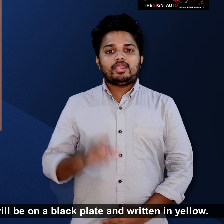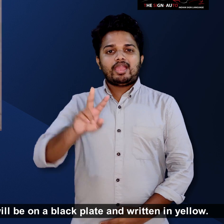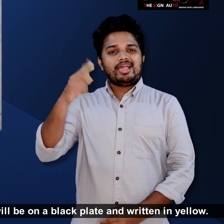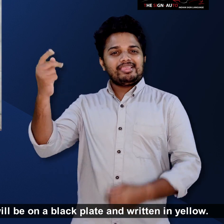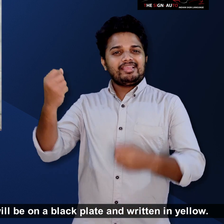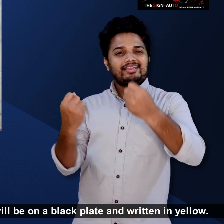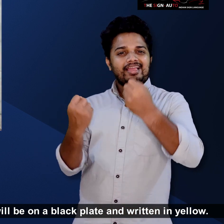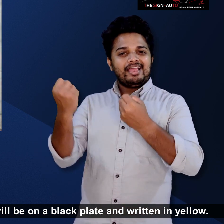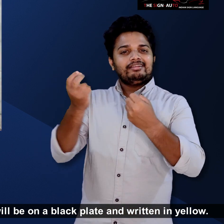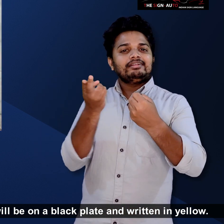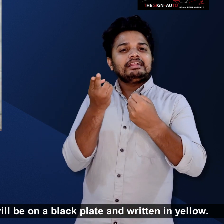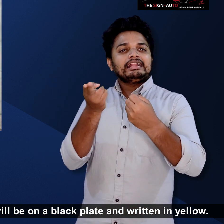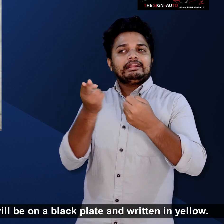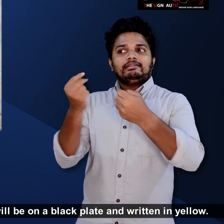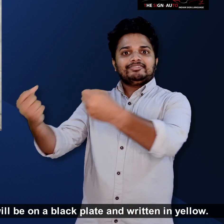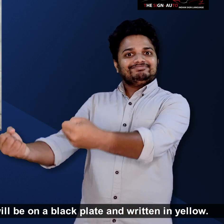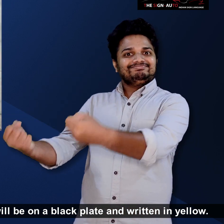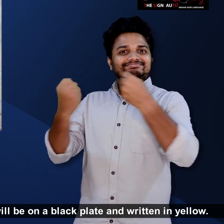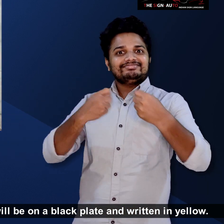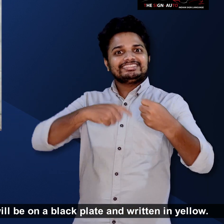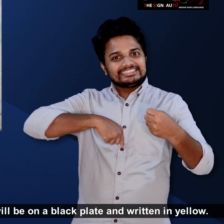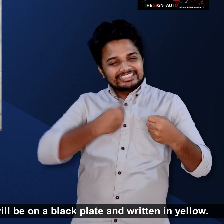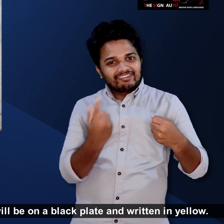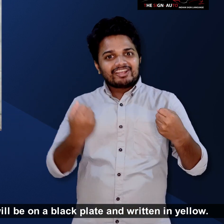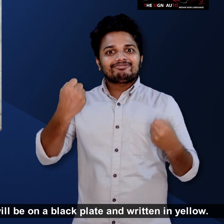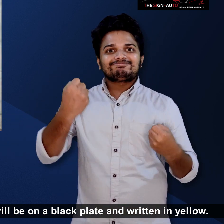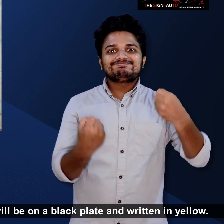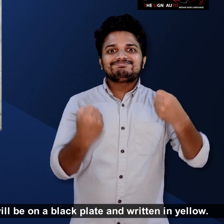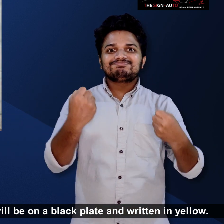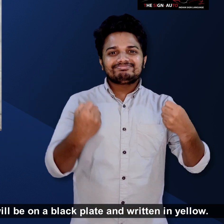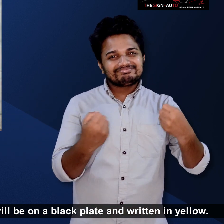rental cars which are given for self-driving will be on a black plate and written in yellow